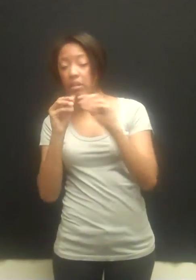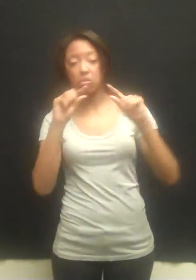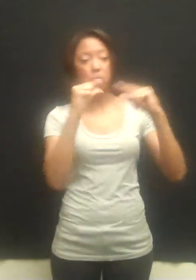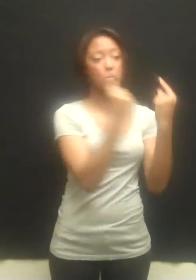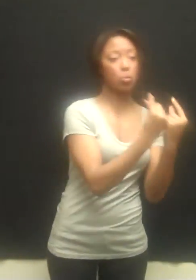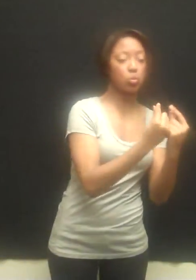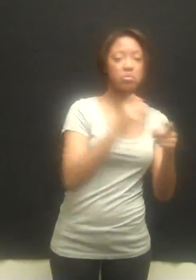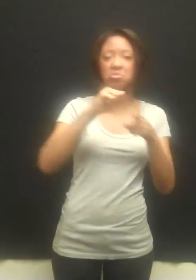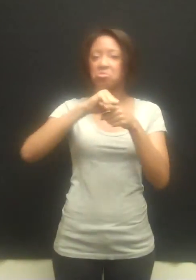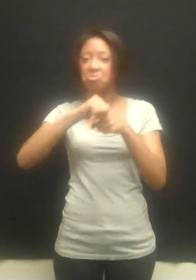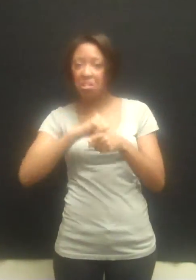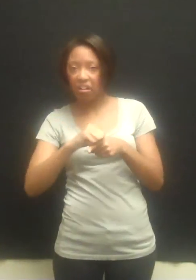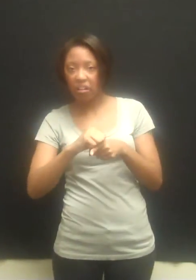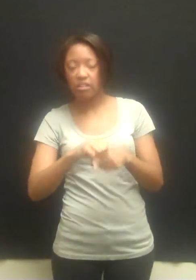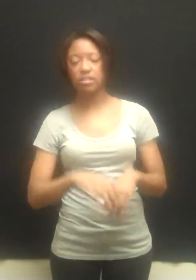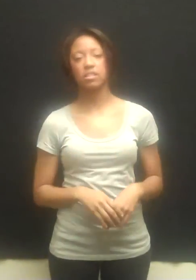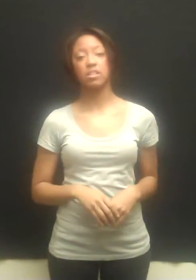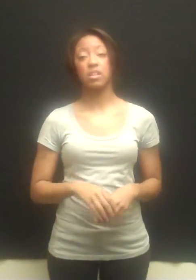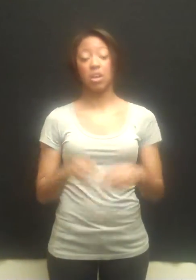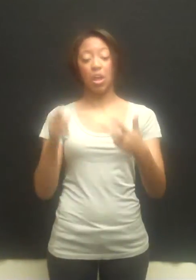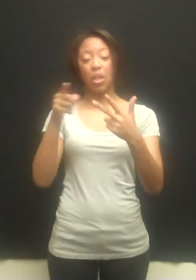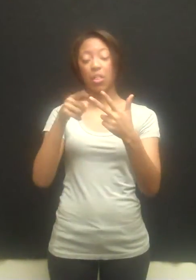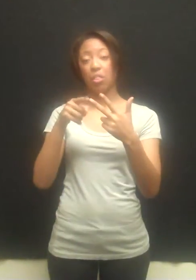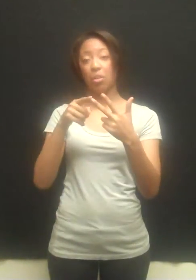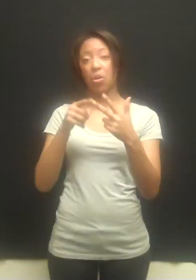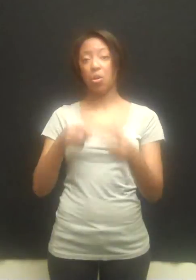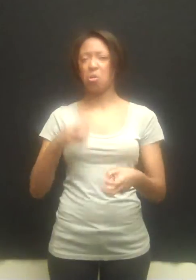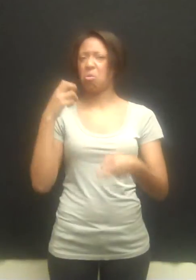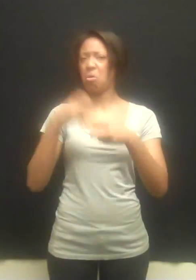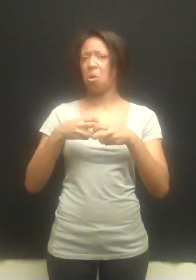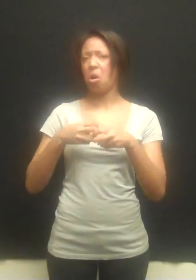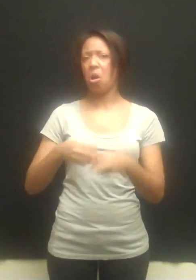As well as difficulty communicating by telephone.